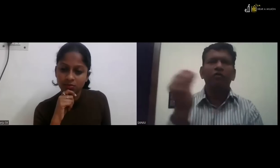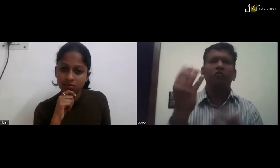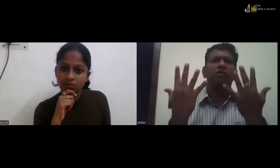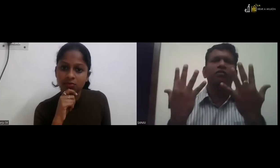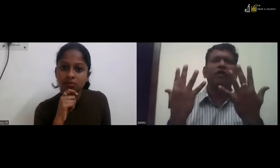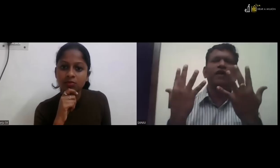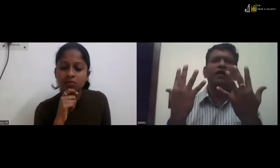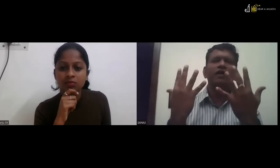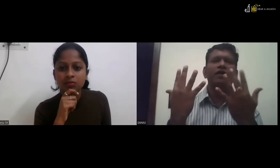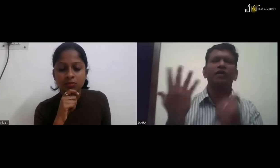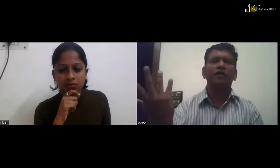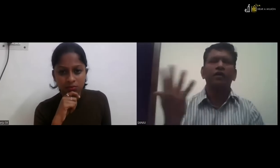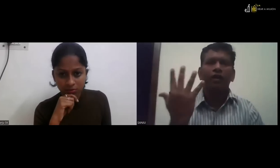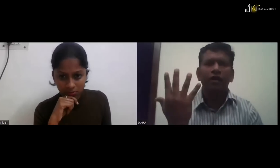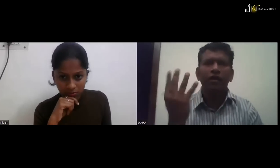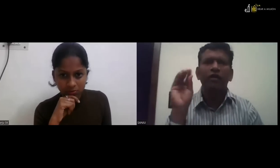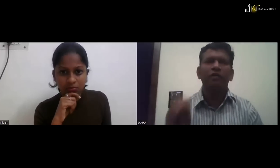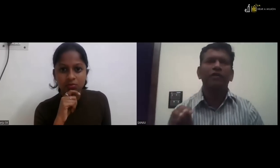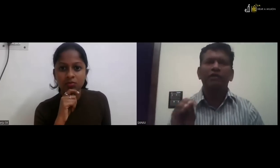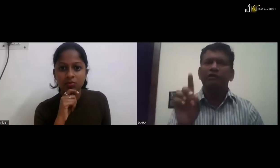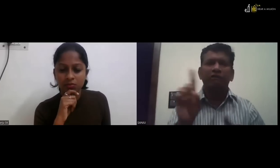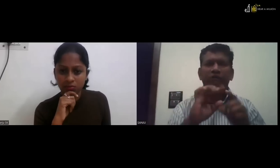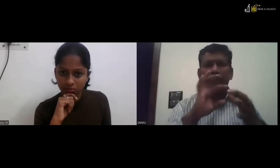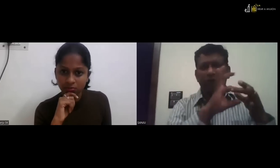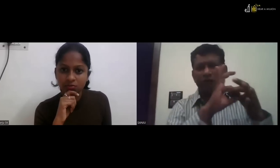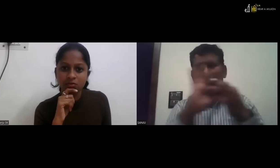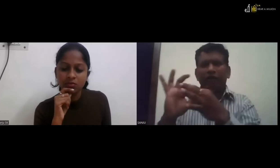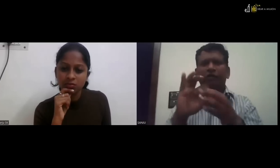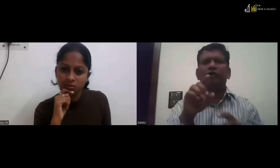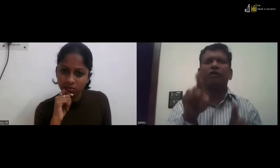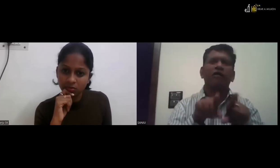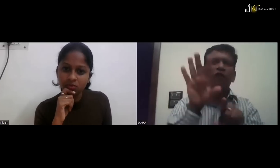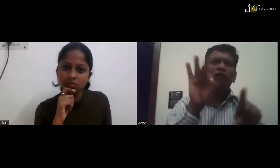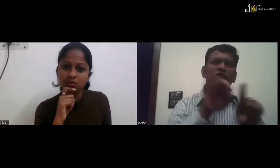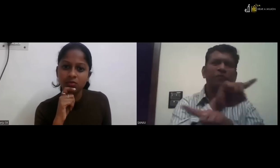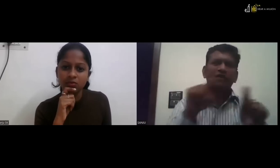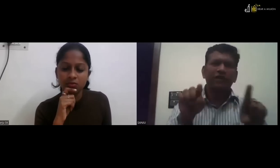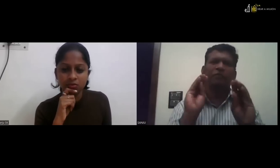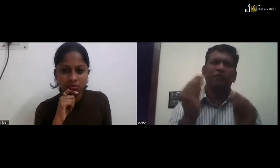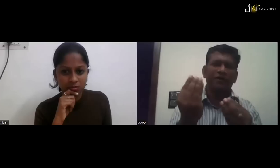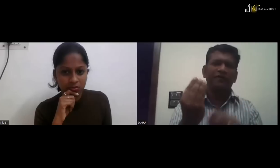information and circulate this to other deaf persons.